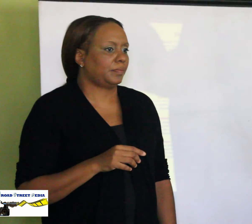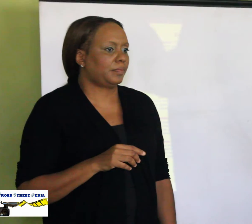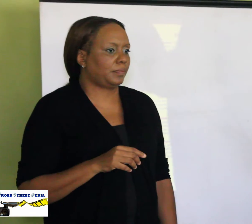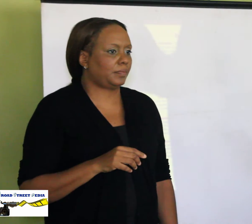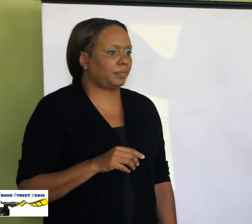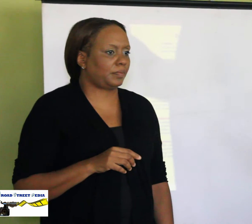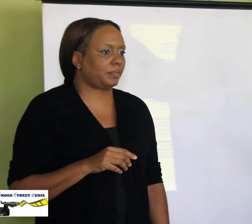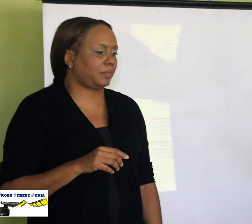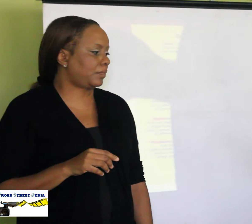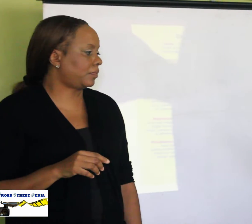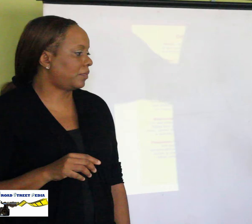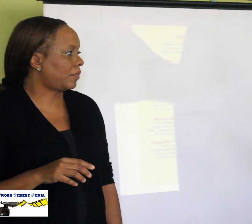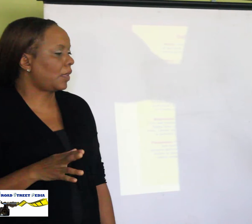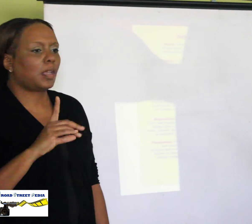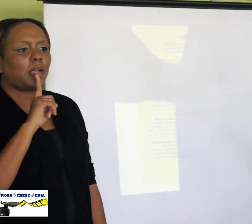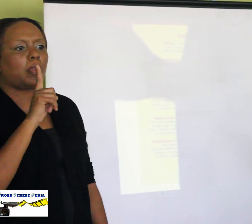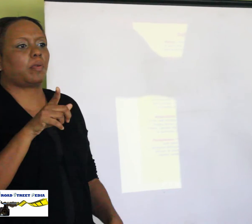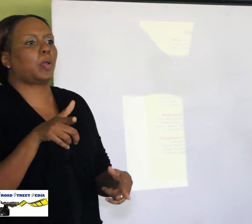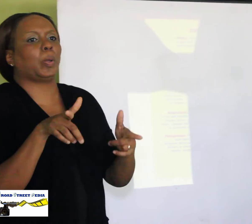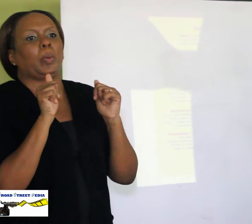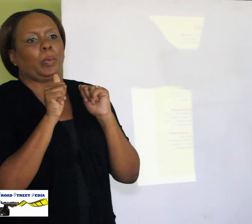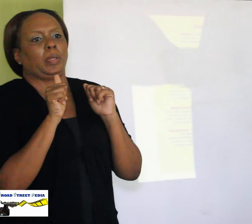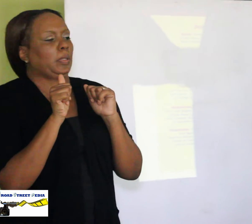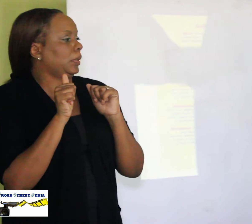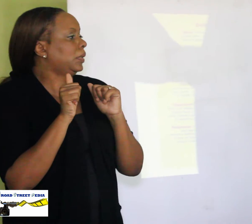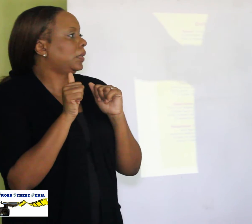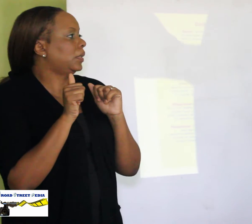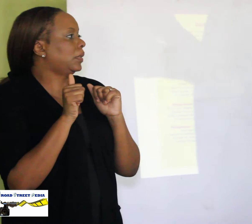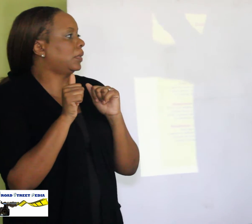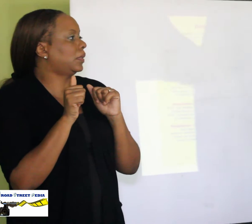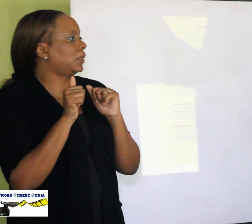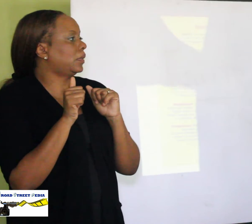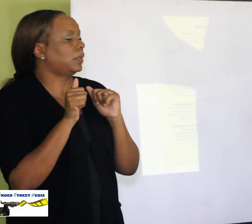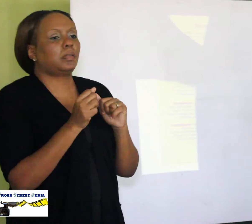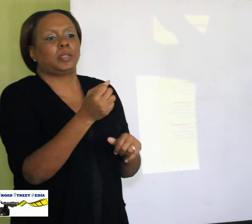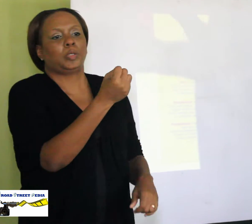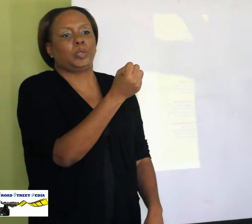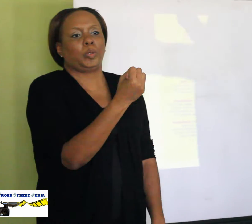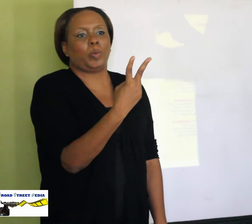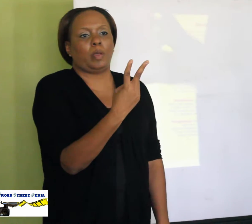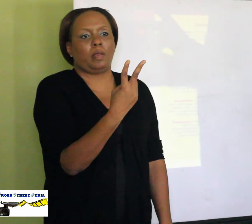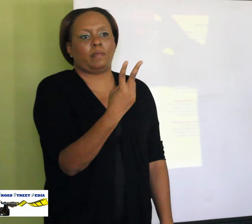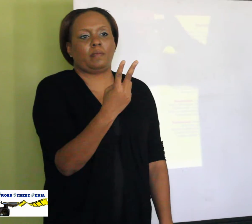fertilizer. Quick rooting fertilizer. And this value is